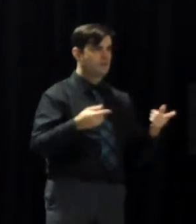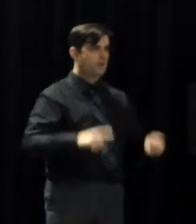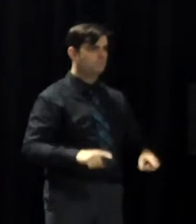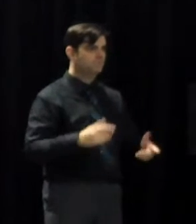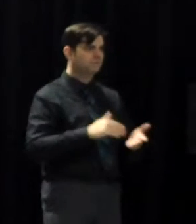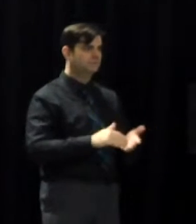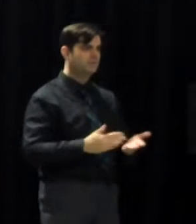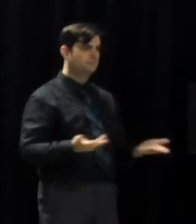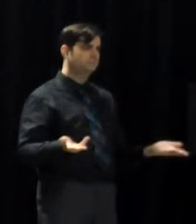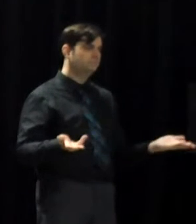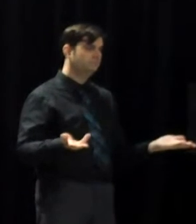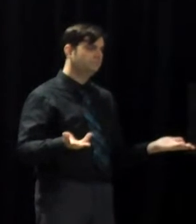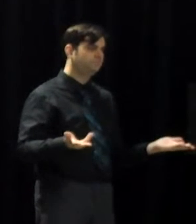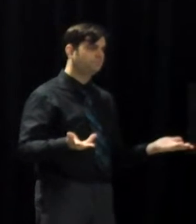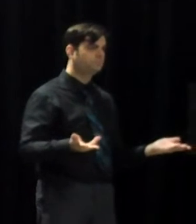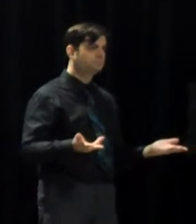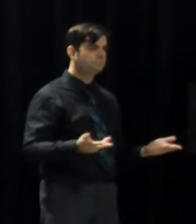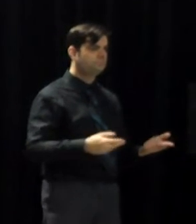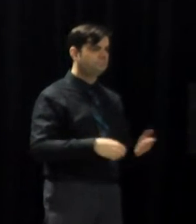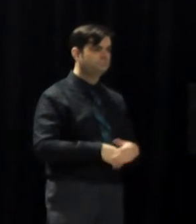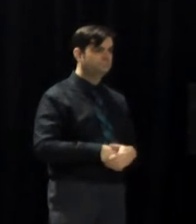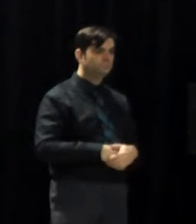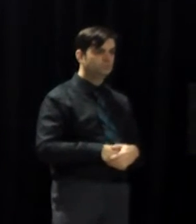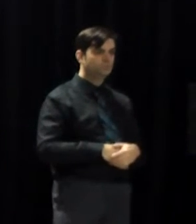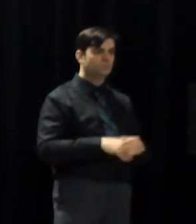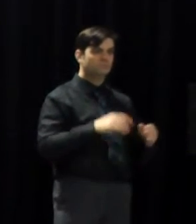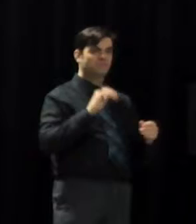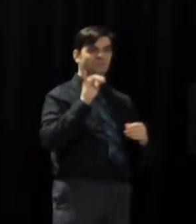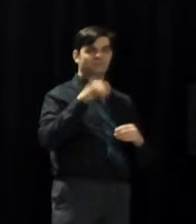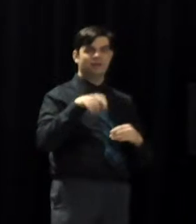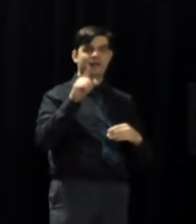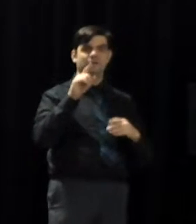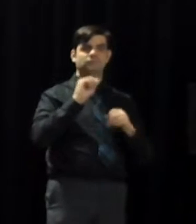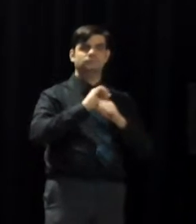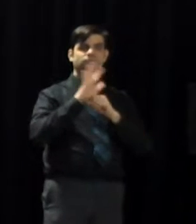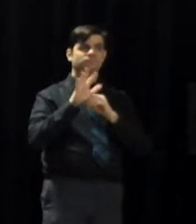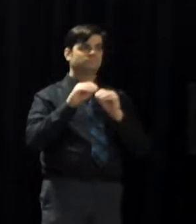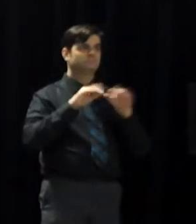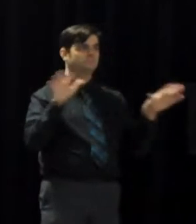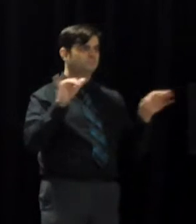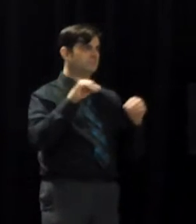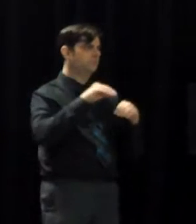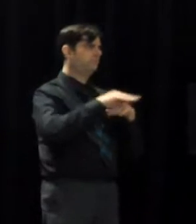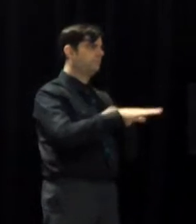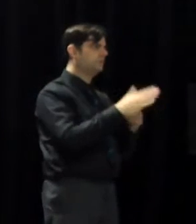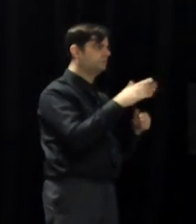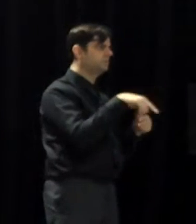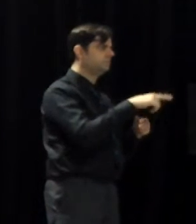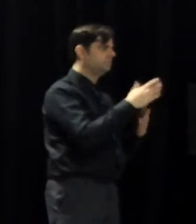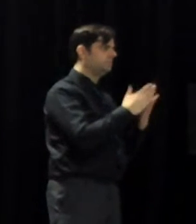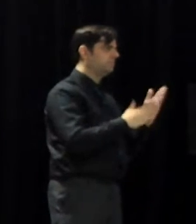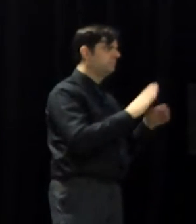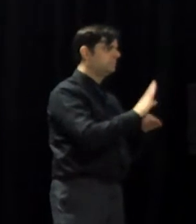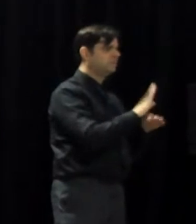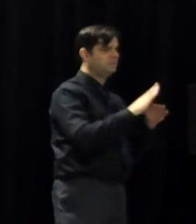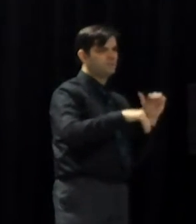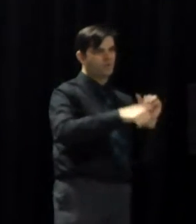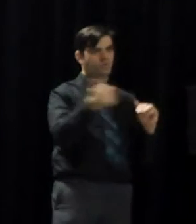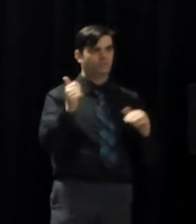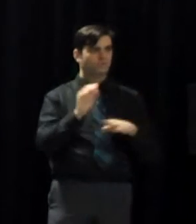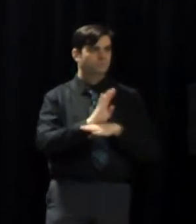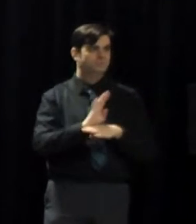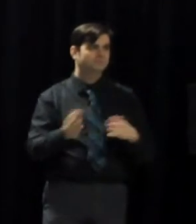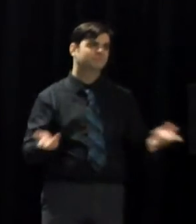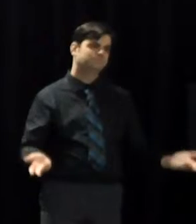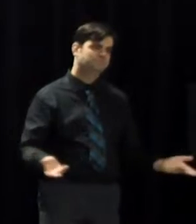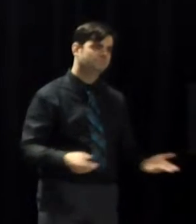and that's why the federal government needs to do its job, so that there's Main Street and downtowns. There's something to come